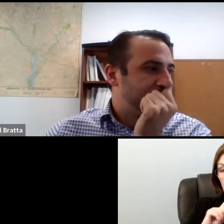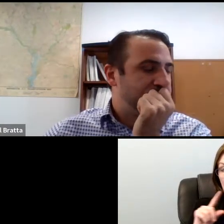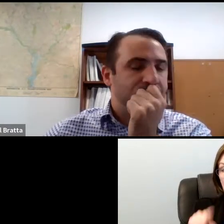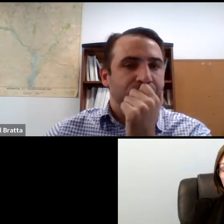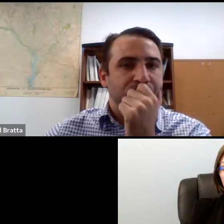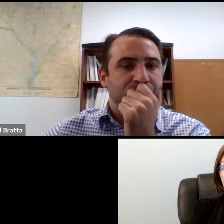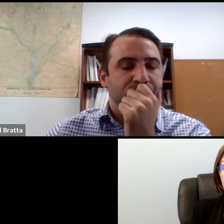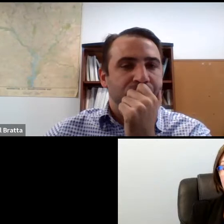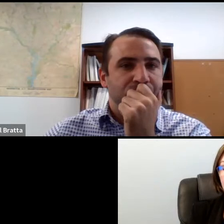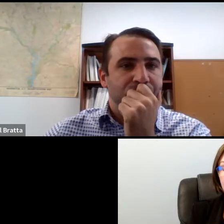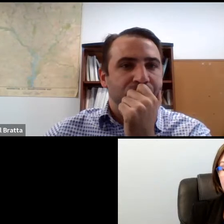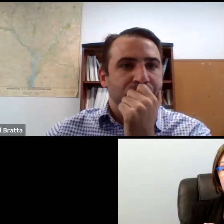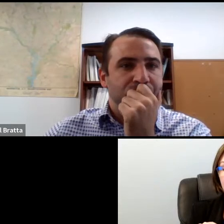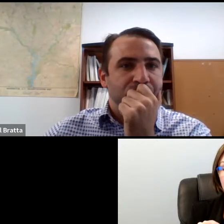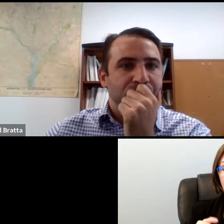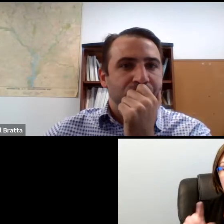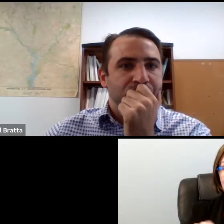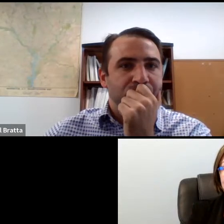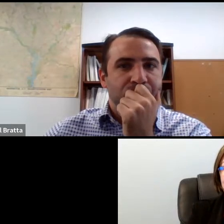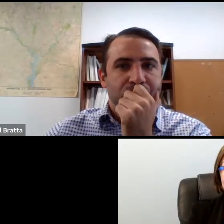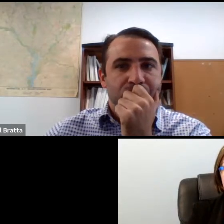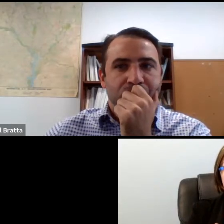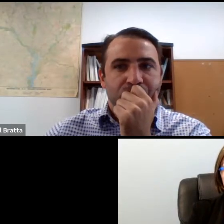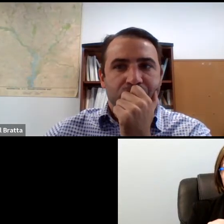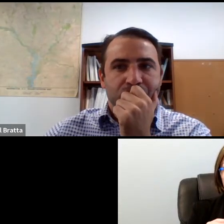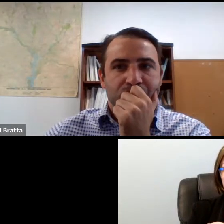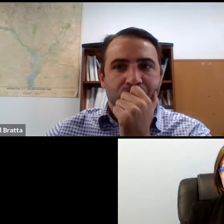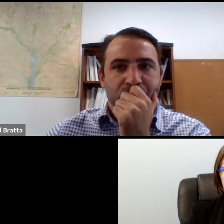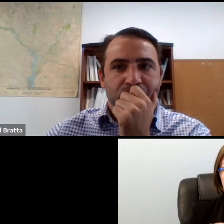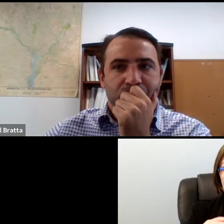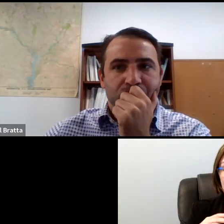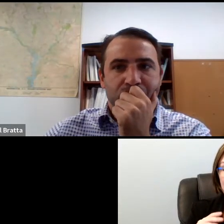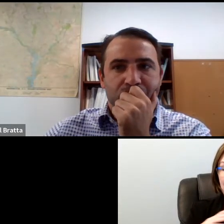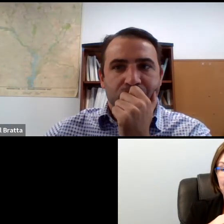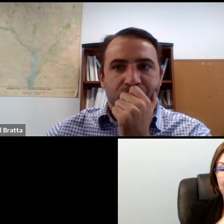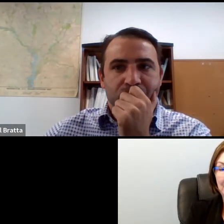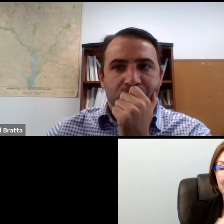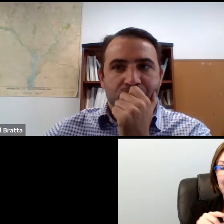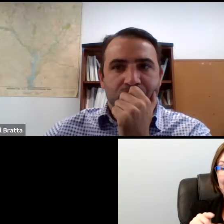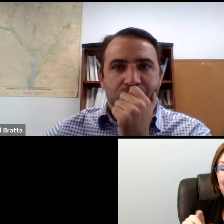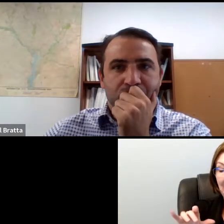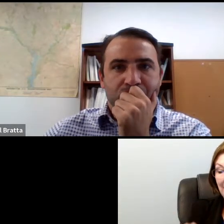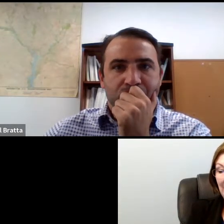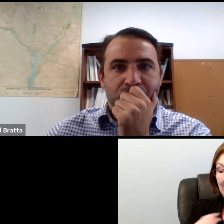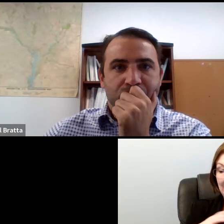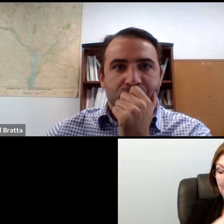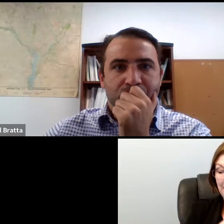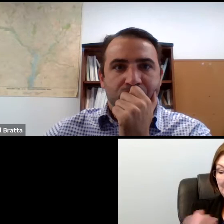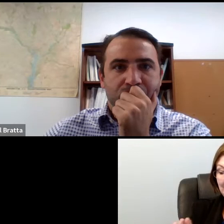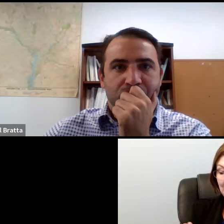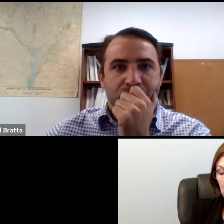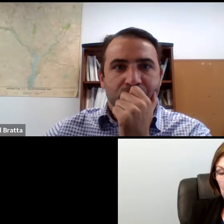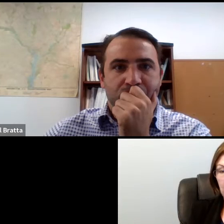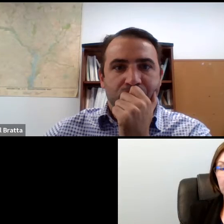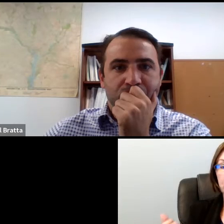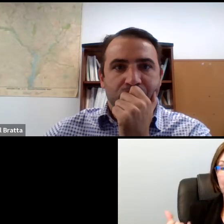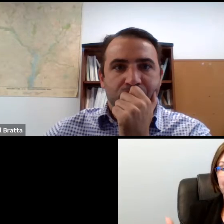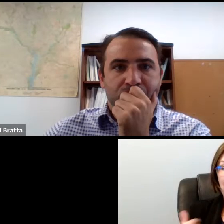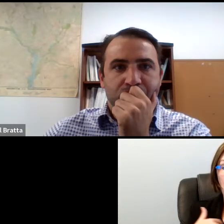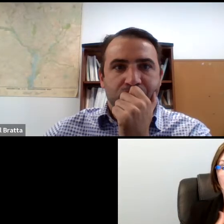and on the special committee on outreach here today is dissolved. And so therefore we